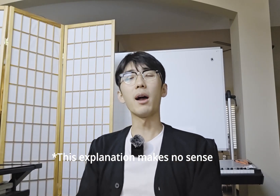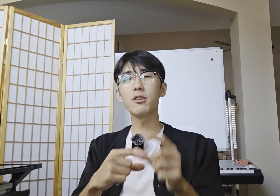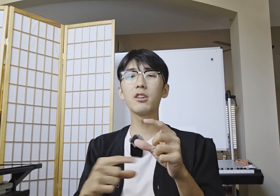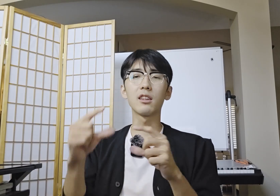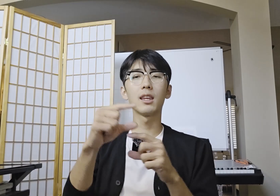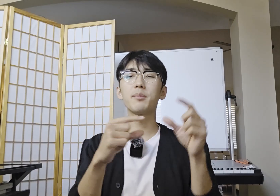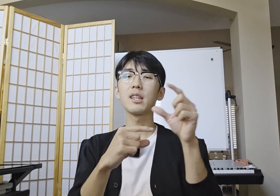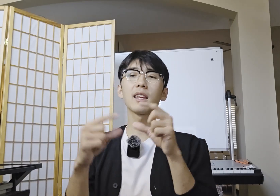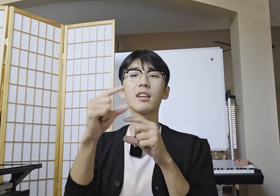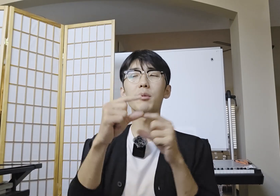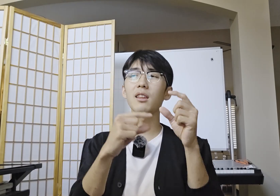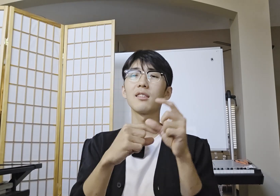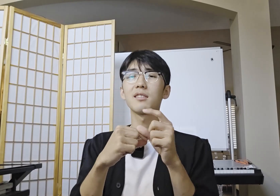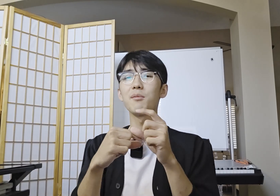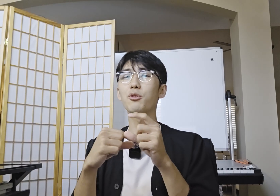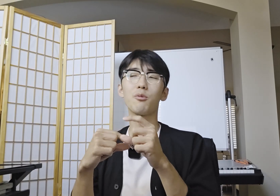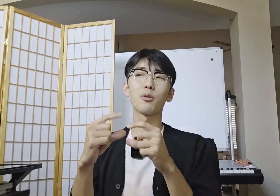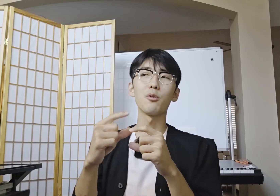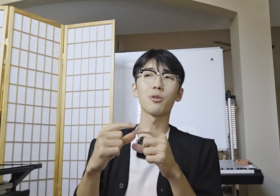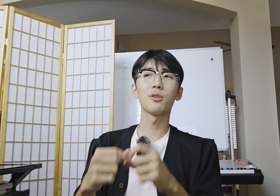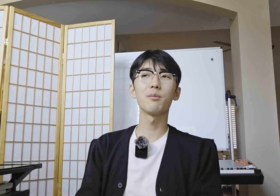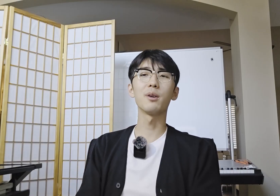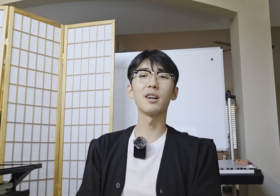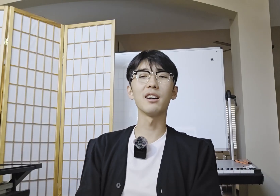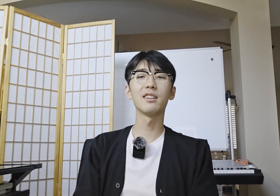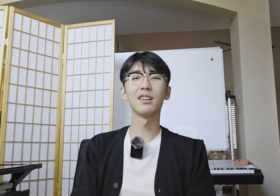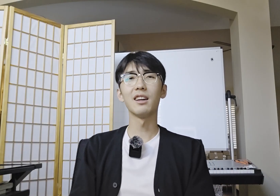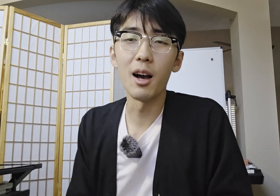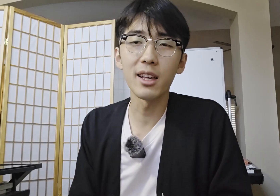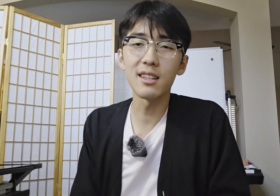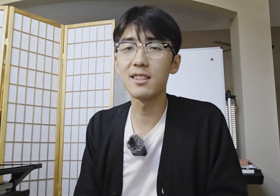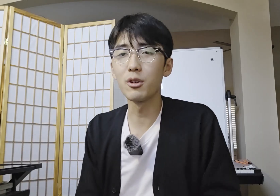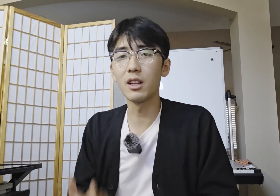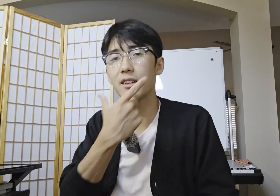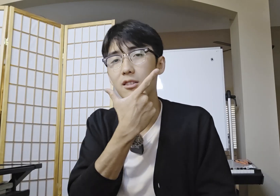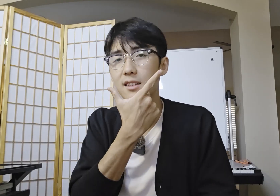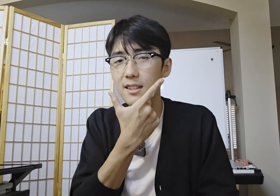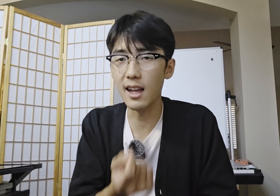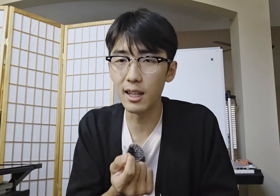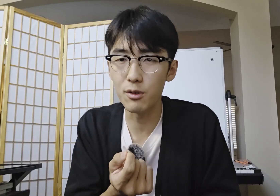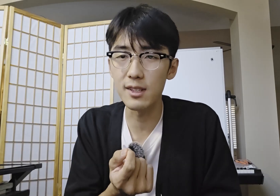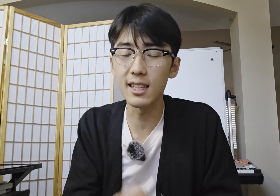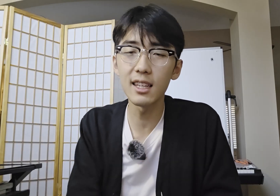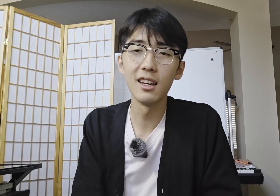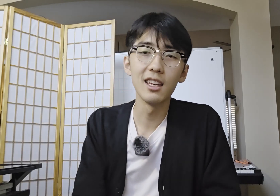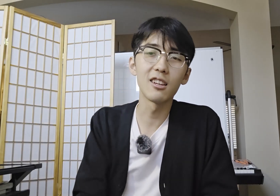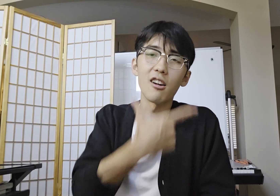didn't know you keep stacking up like that to say moto moto moto, but I guess that's similar to so this is a sign language for ski. You can also